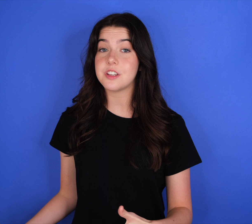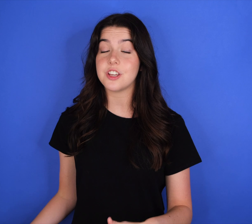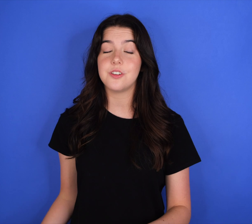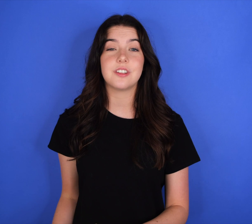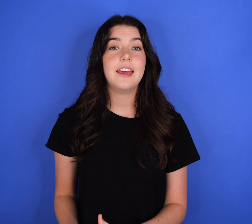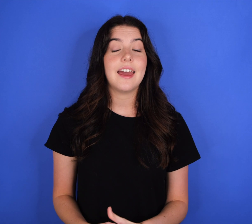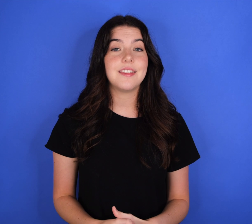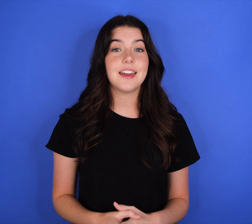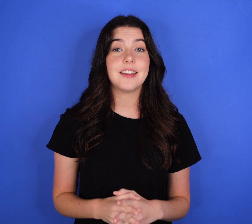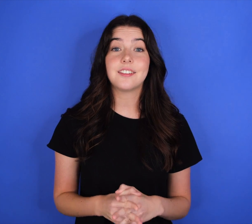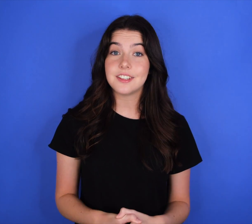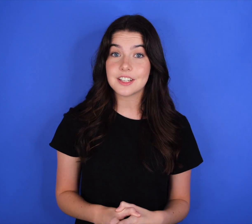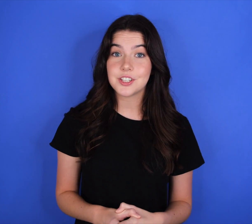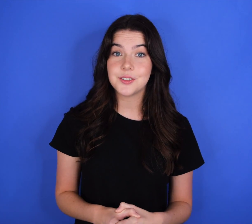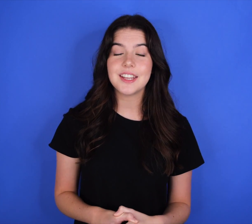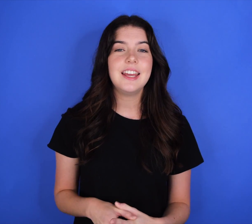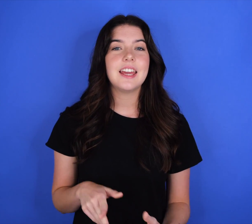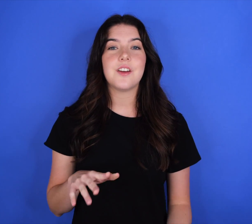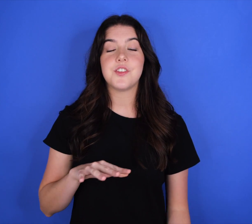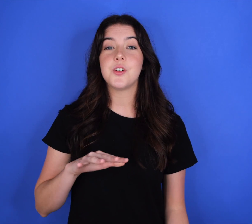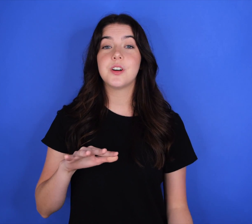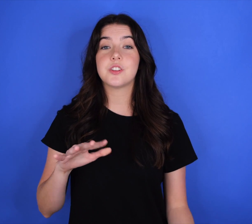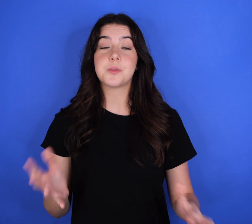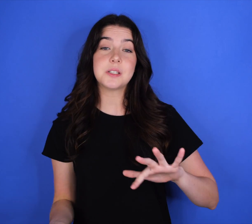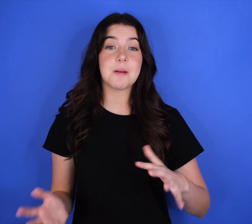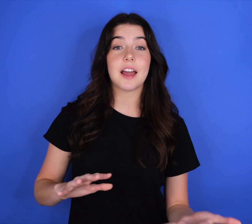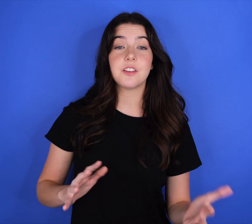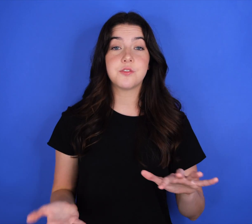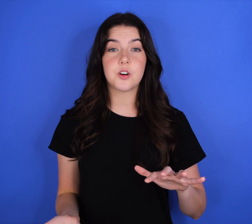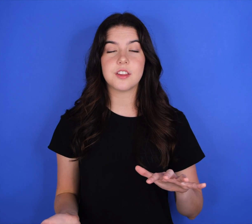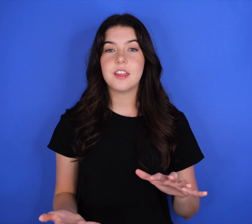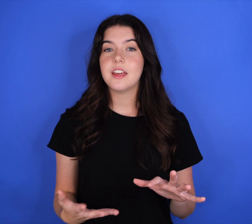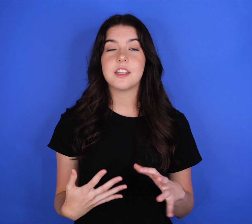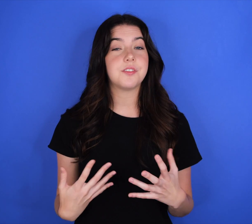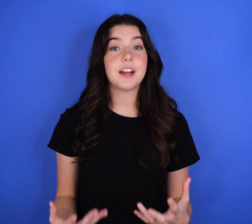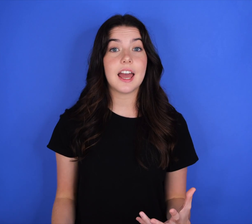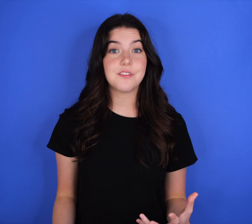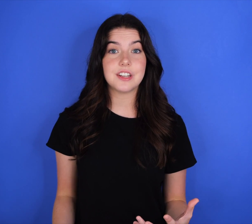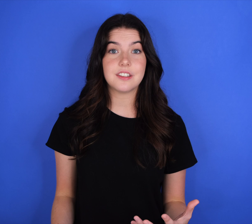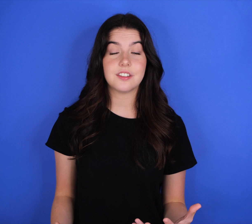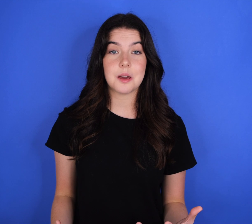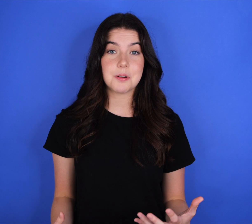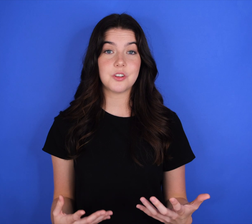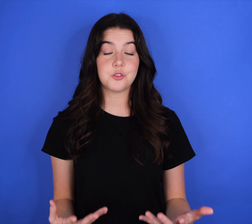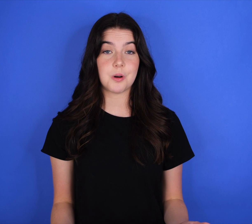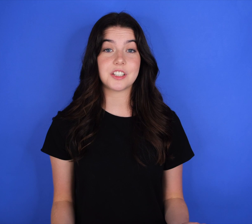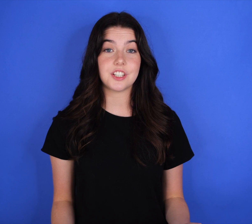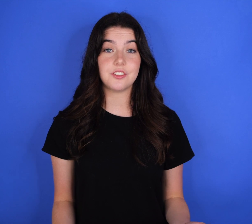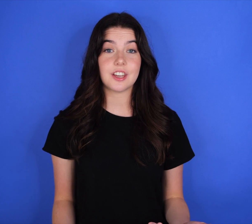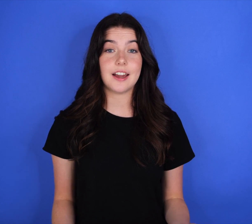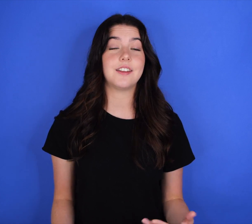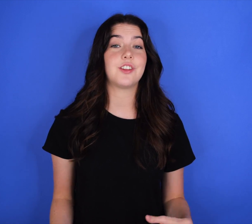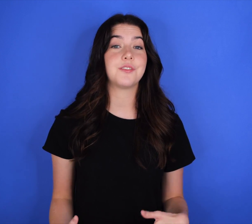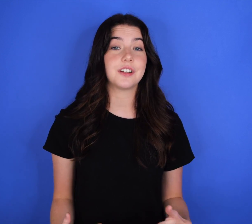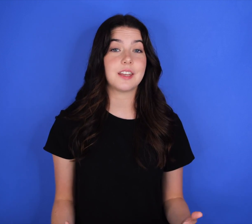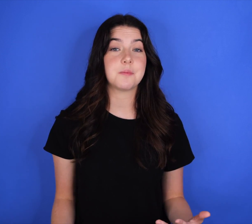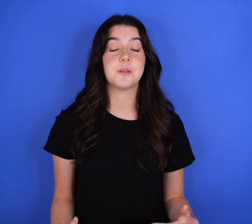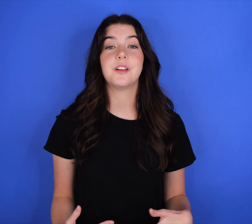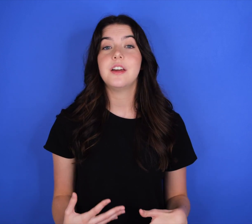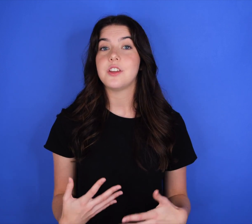use and then stick to it. If you switch back and forth, it's very evident to someone who's watching you sign. So for example, you